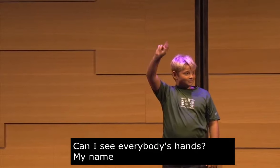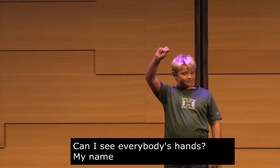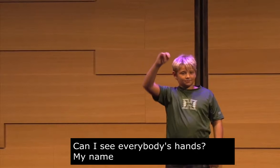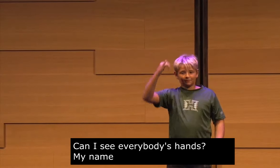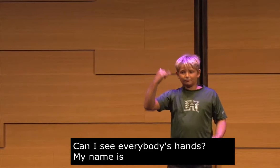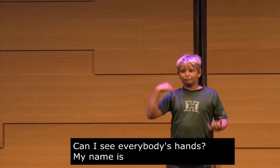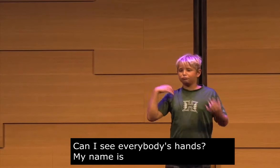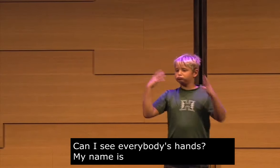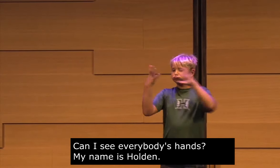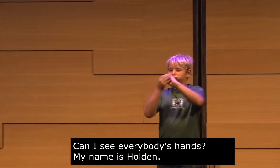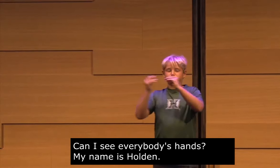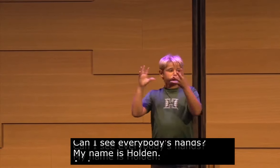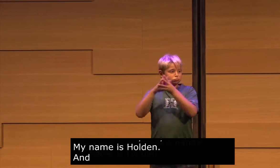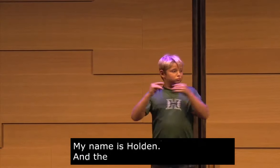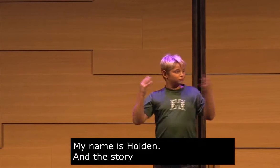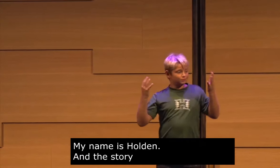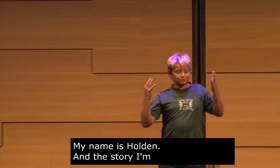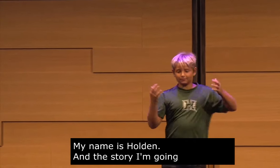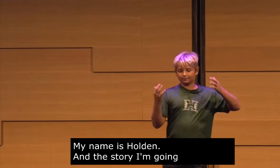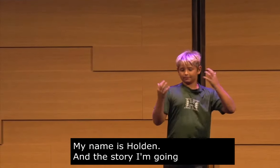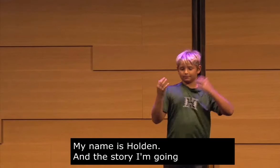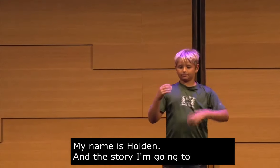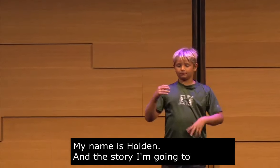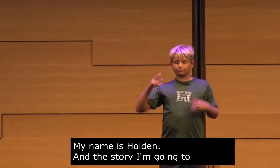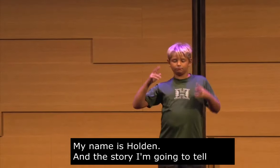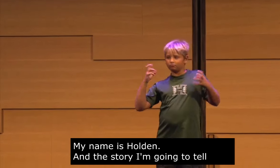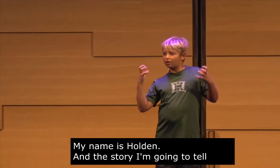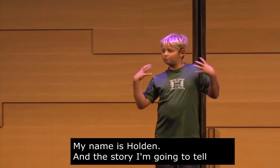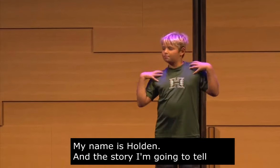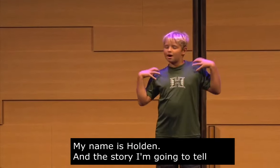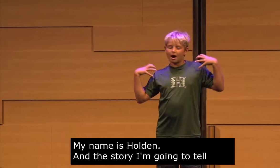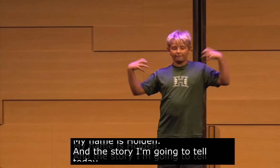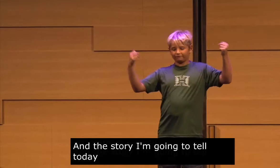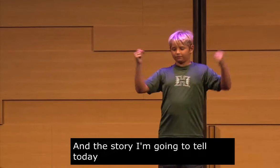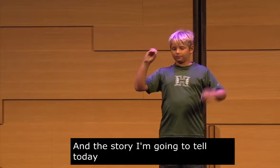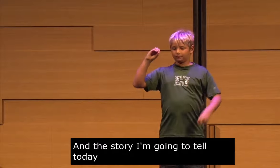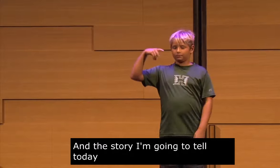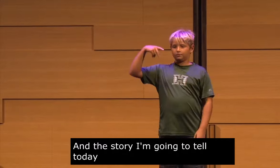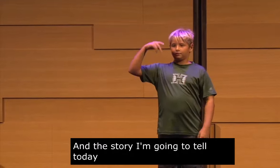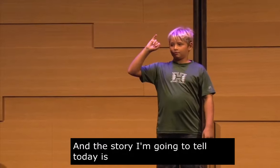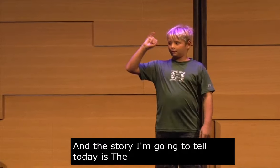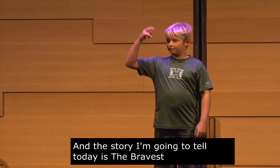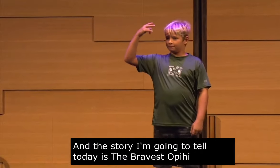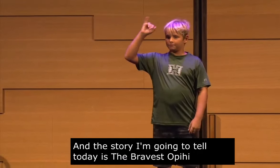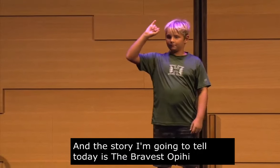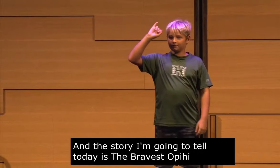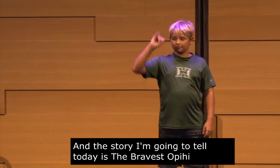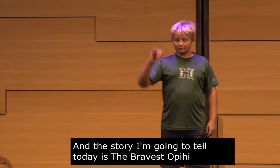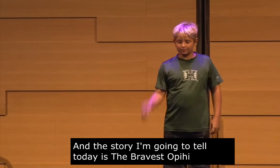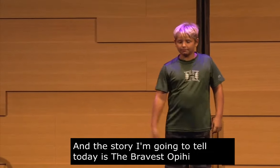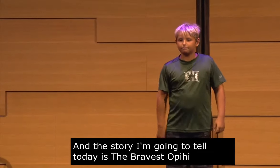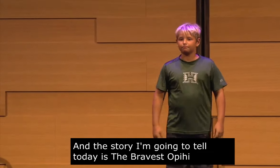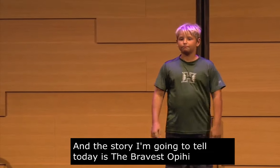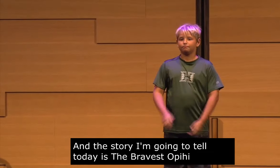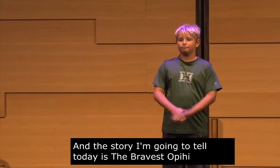My name's Holden, and the story I'm going to tell today is The Bravest Opfi.